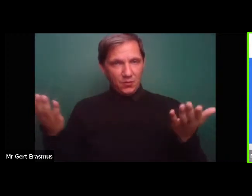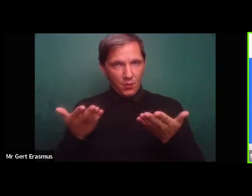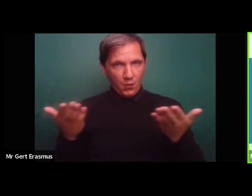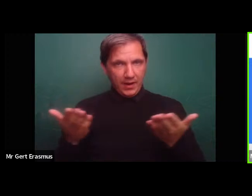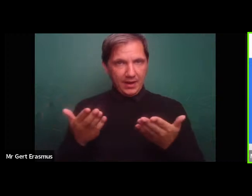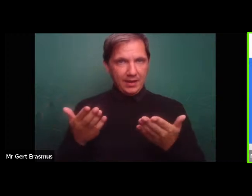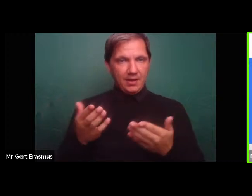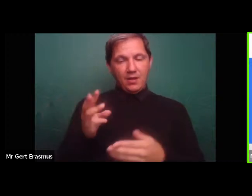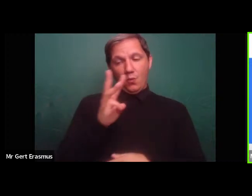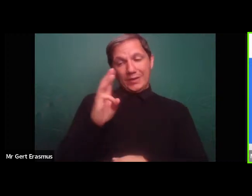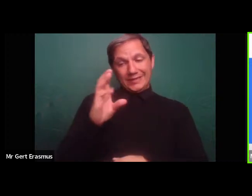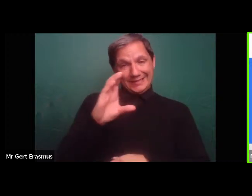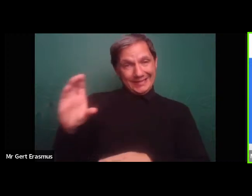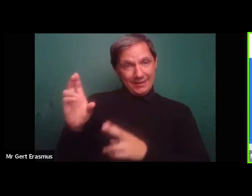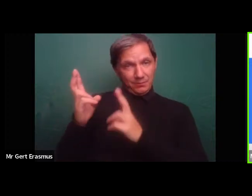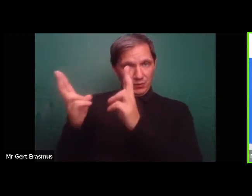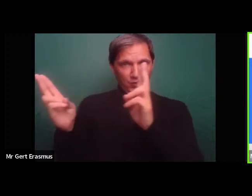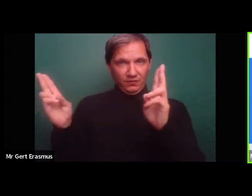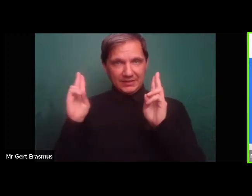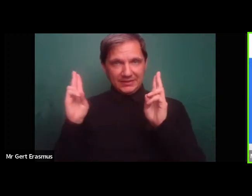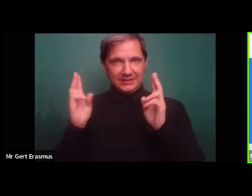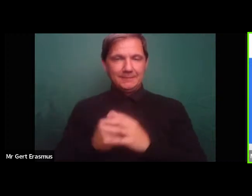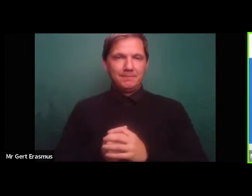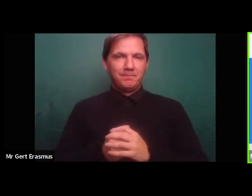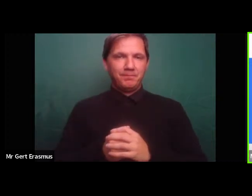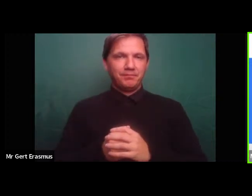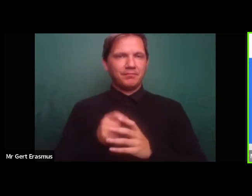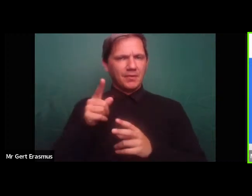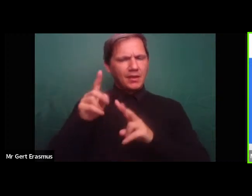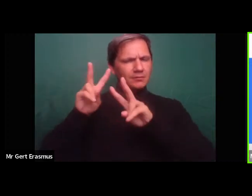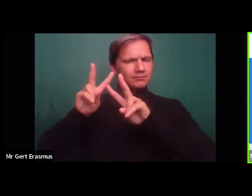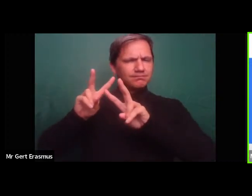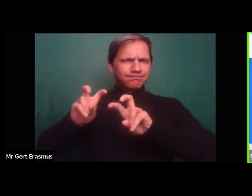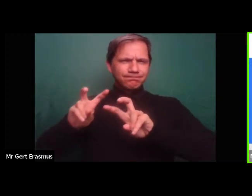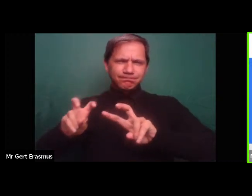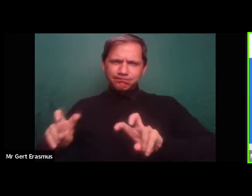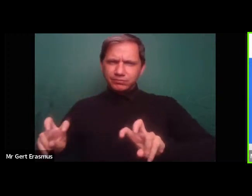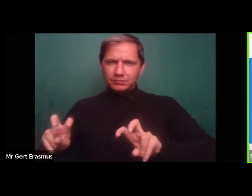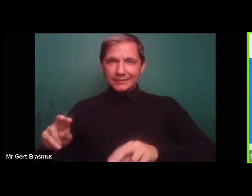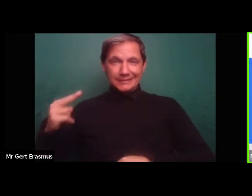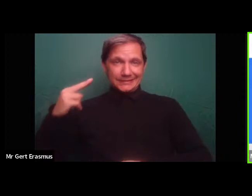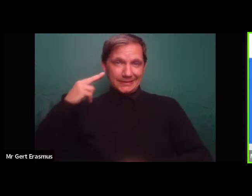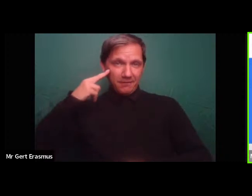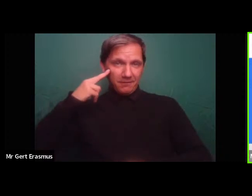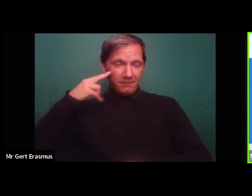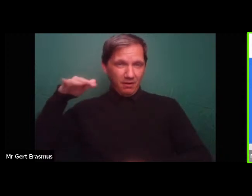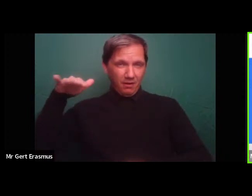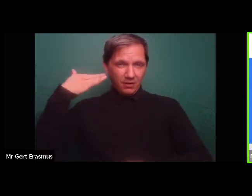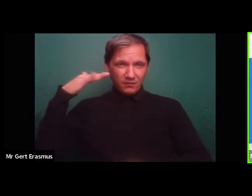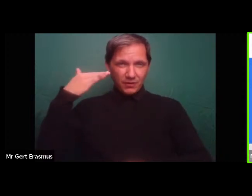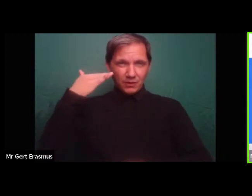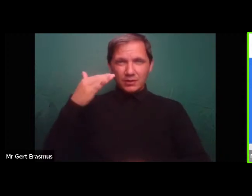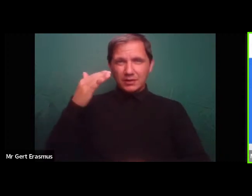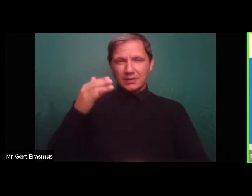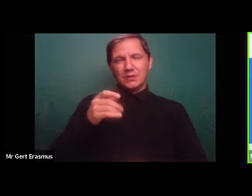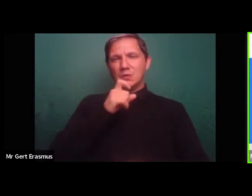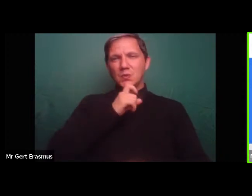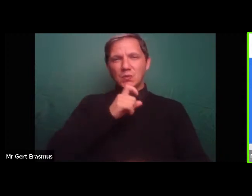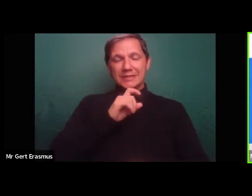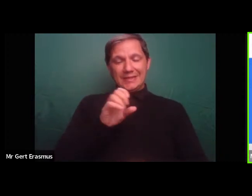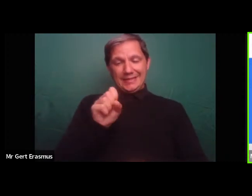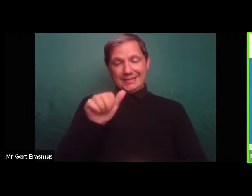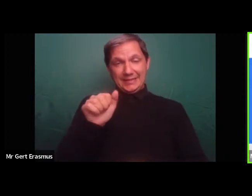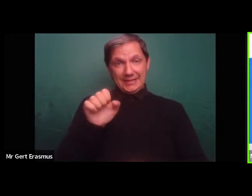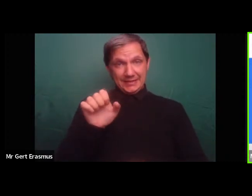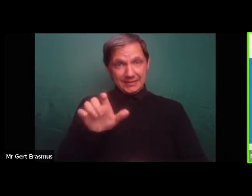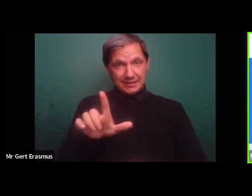research examines the experiences of deaf and hard of hearing users of South African Sign Language